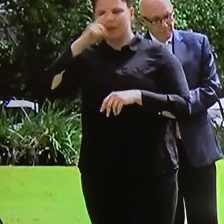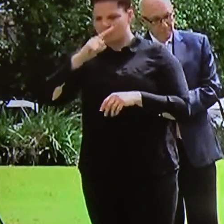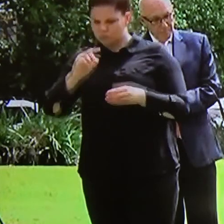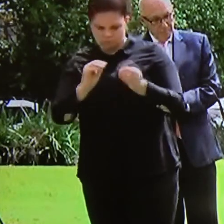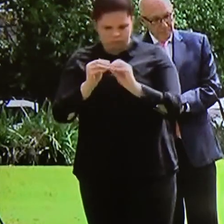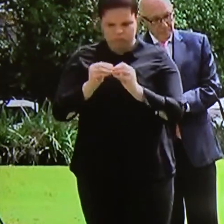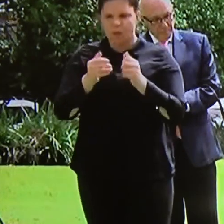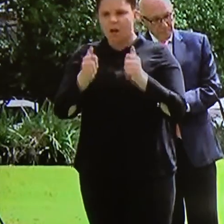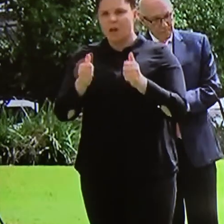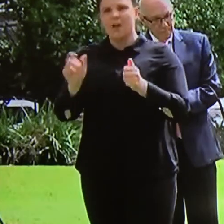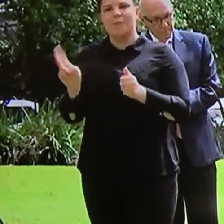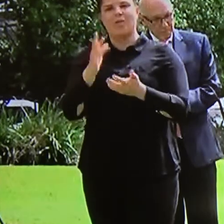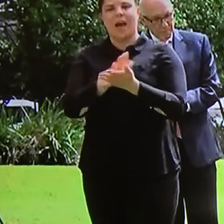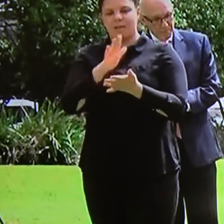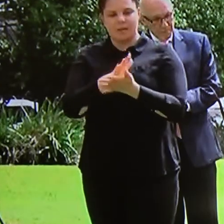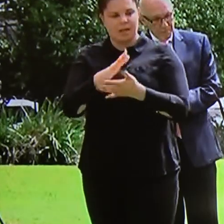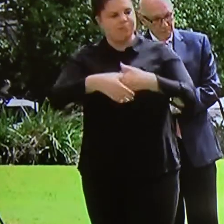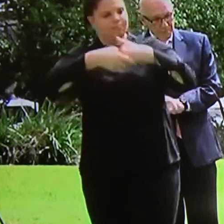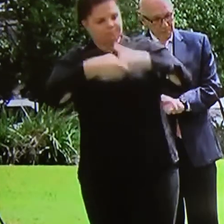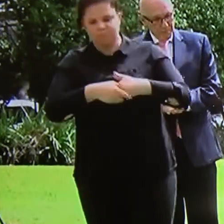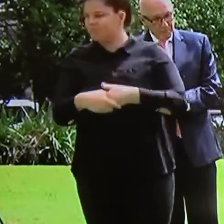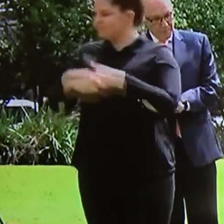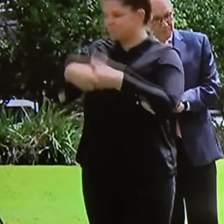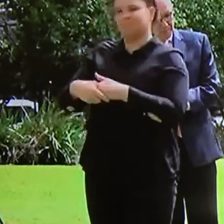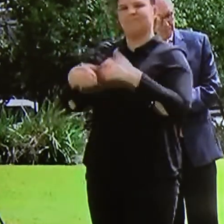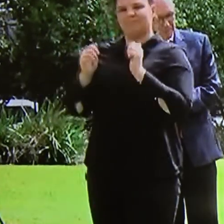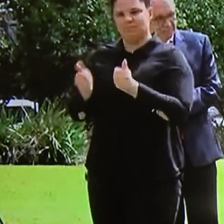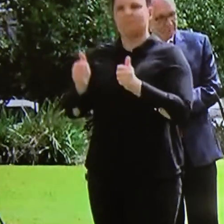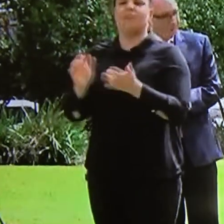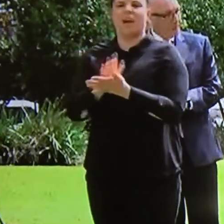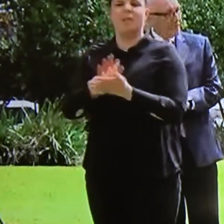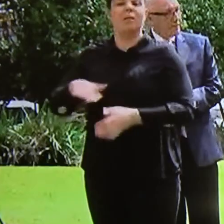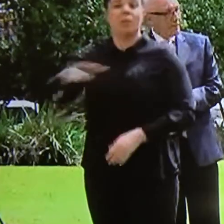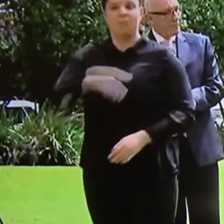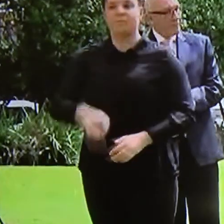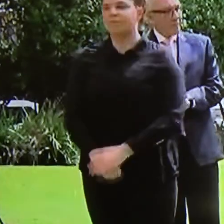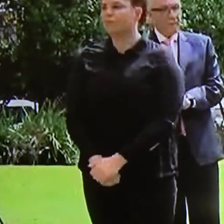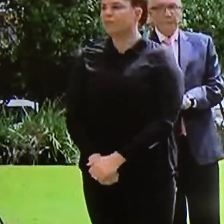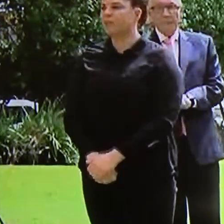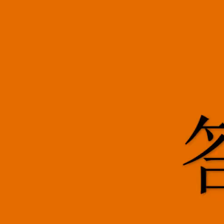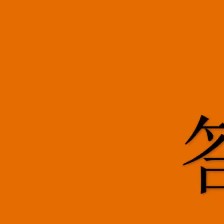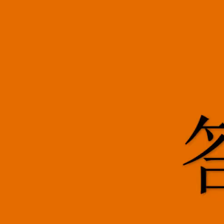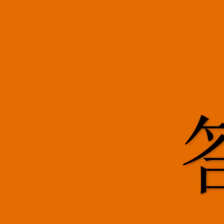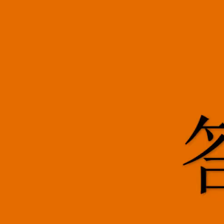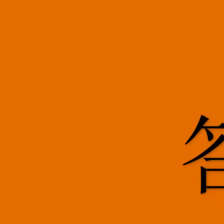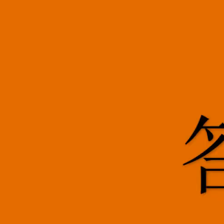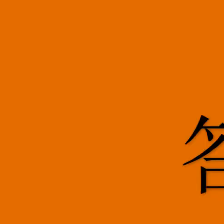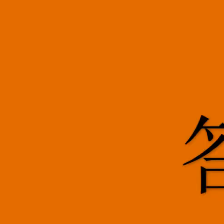result possible and reach an agreement that will suit all parties. I'll now hand back to the Minister for Health.